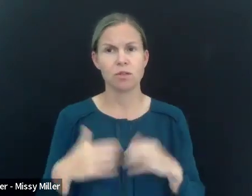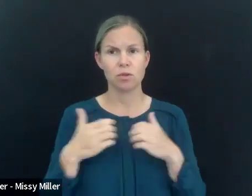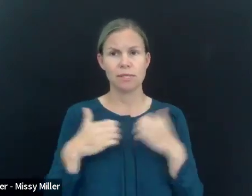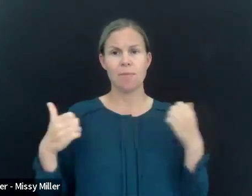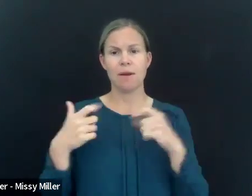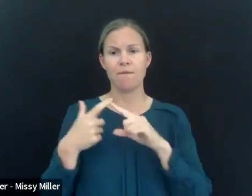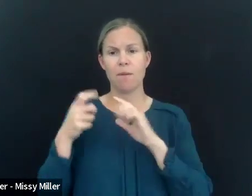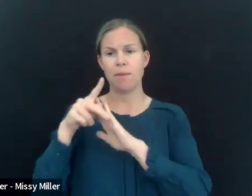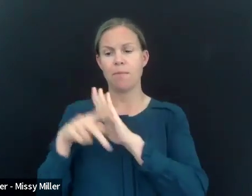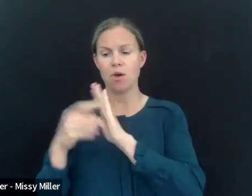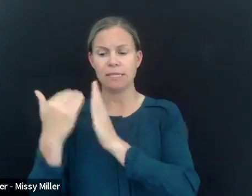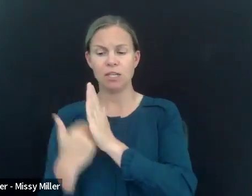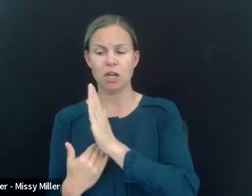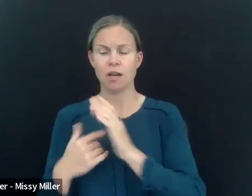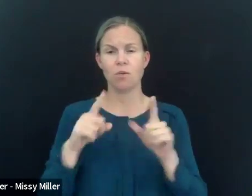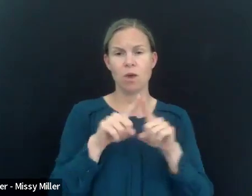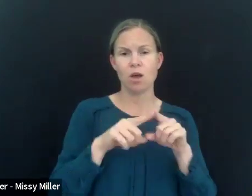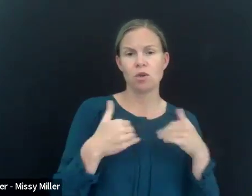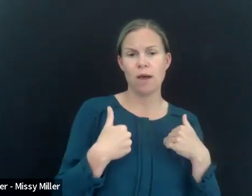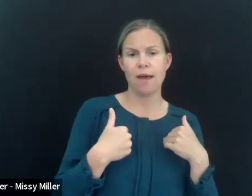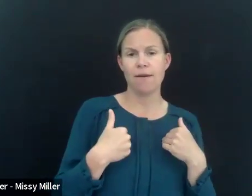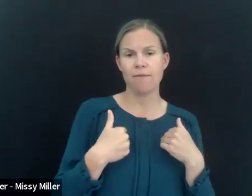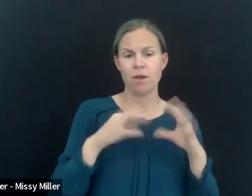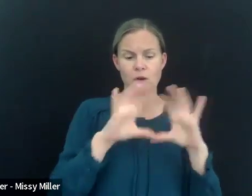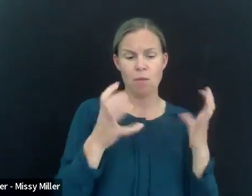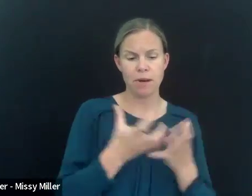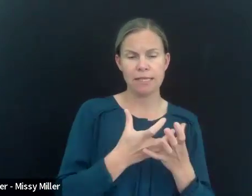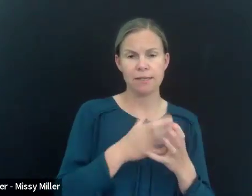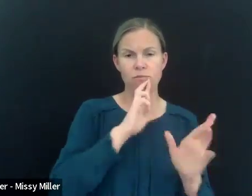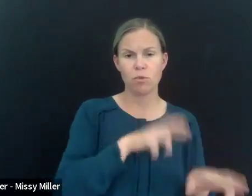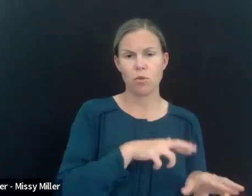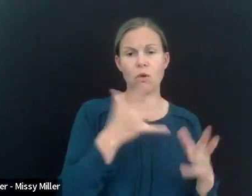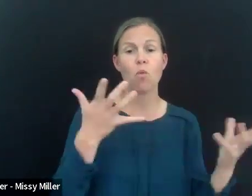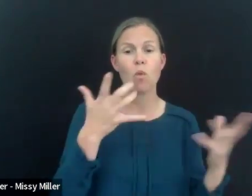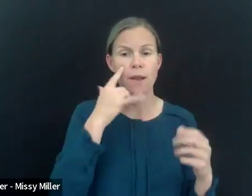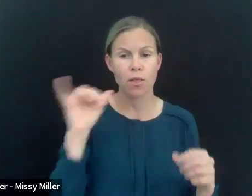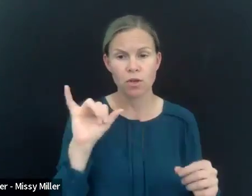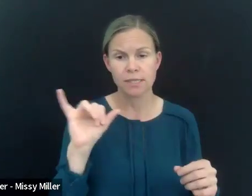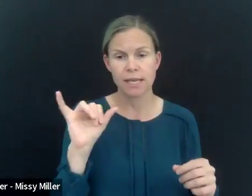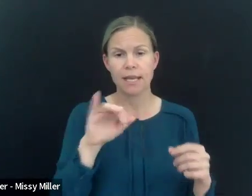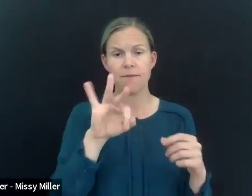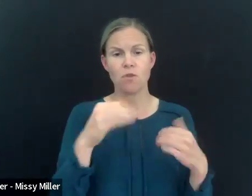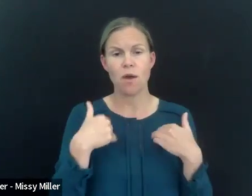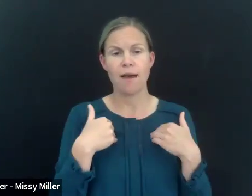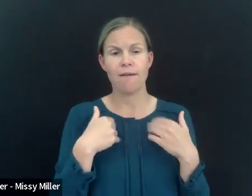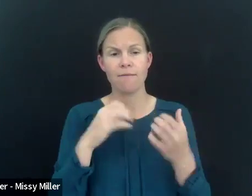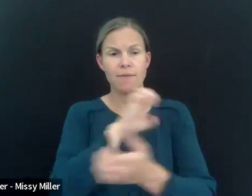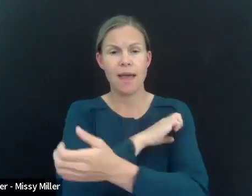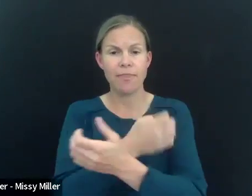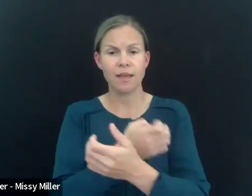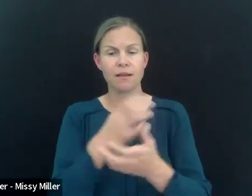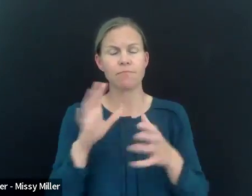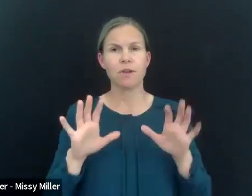also have a comprehensive report that talks about what it looks like to have ethics and values around and